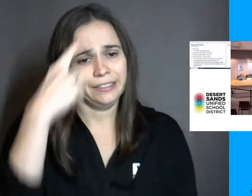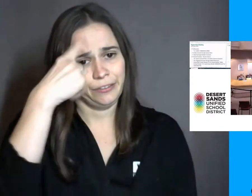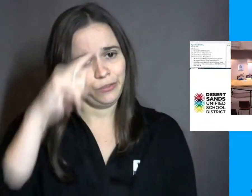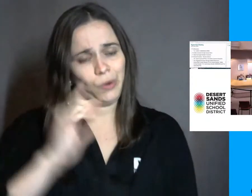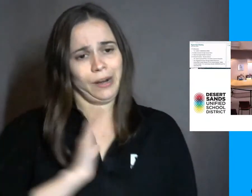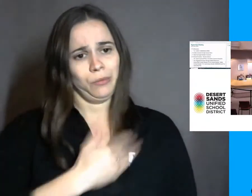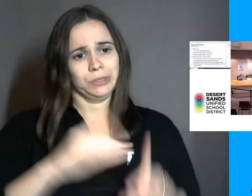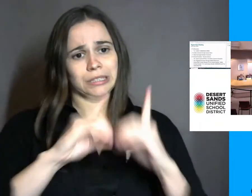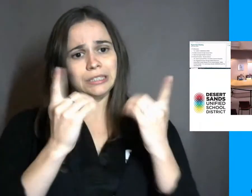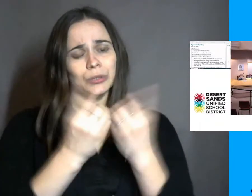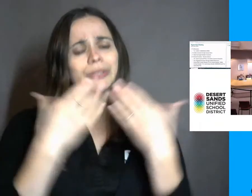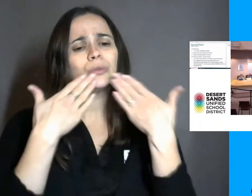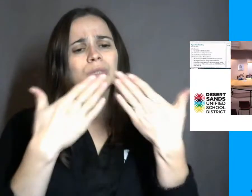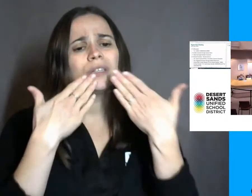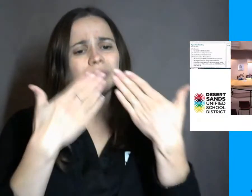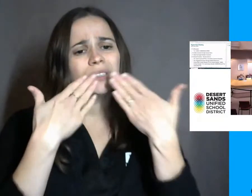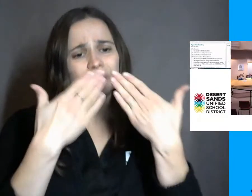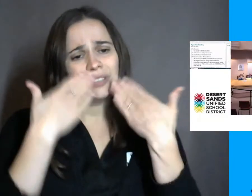do.